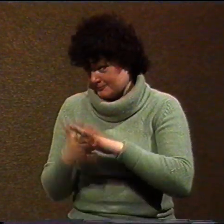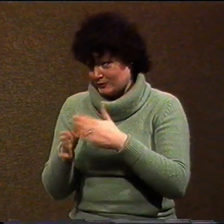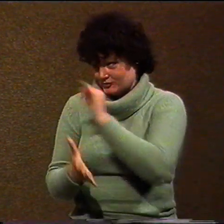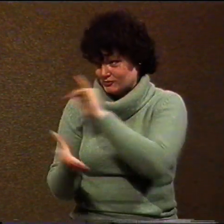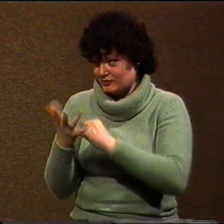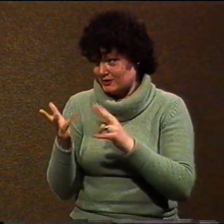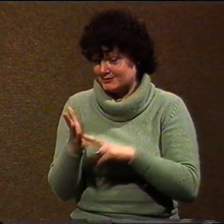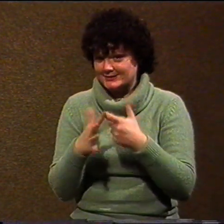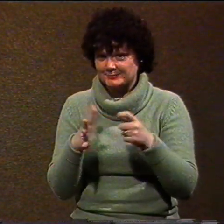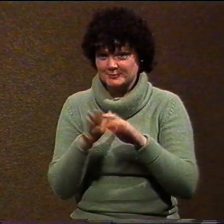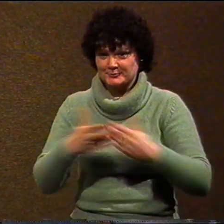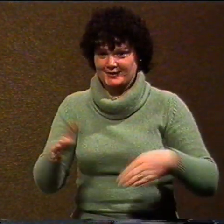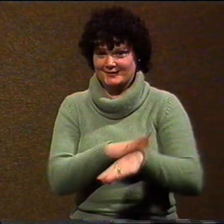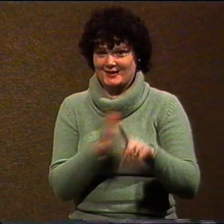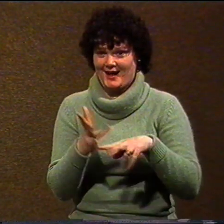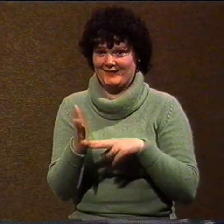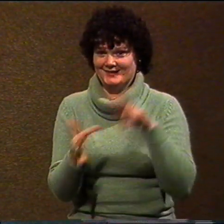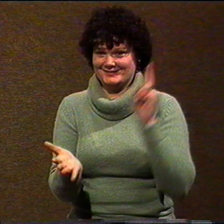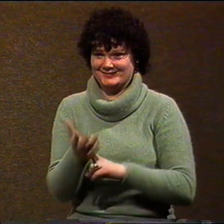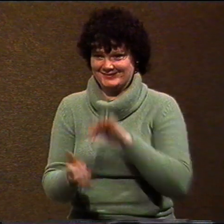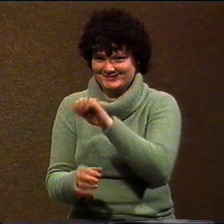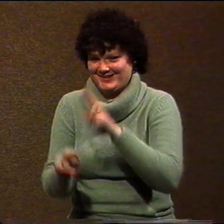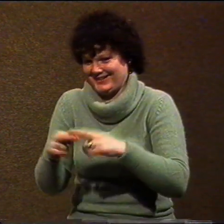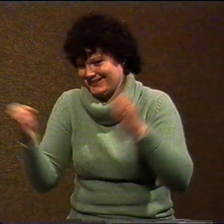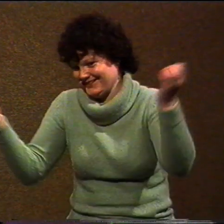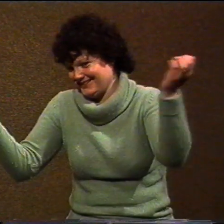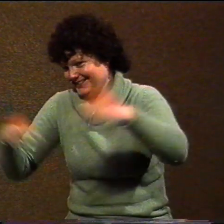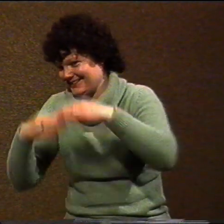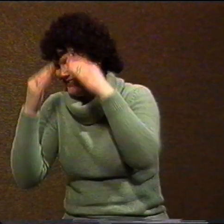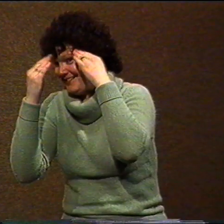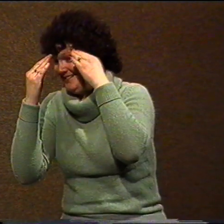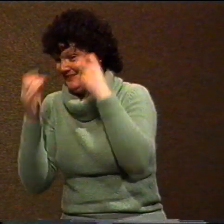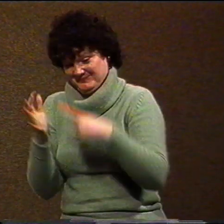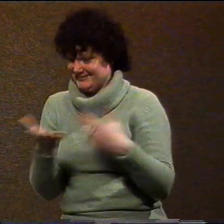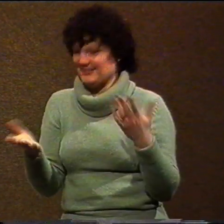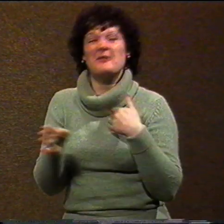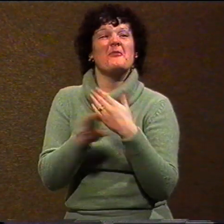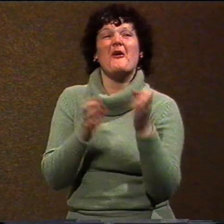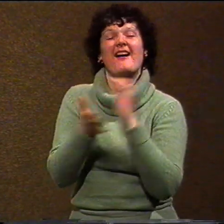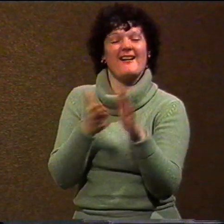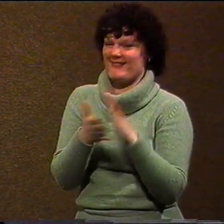spoiled." "Why?" "Because your son keeps books in the oven." Father nearly lost his head.